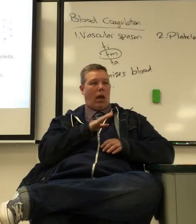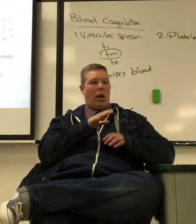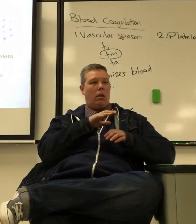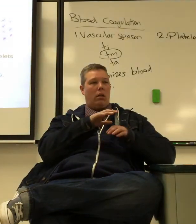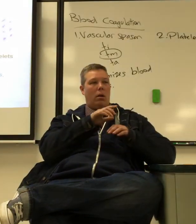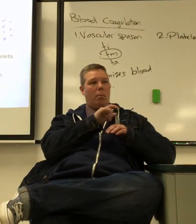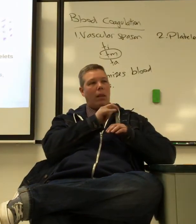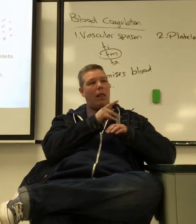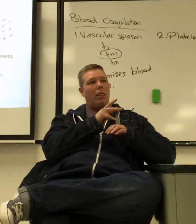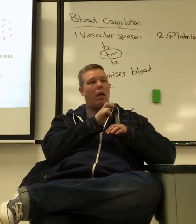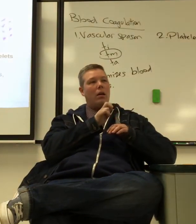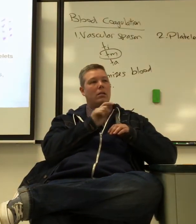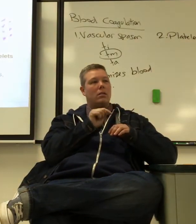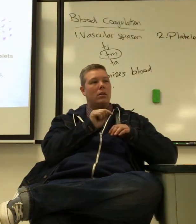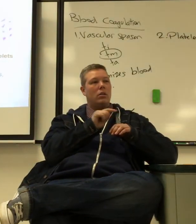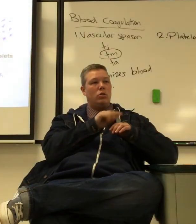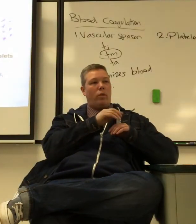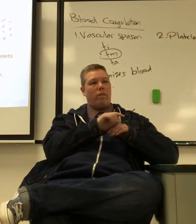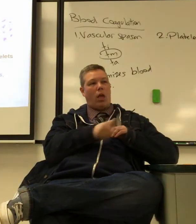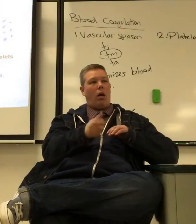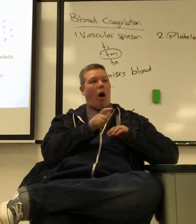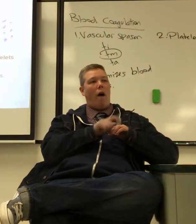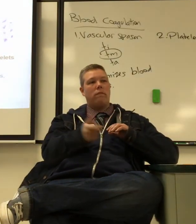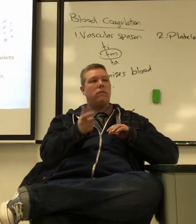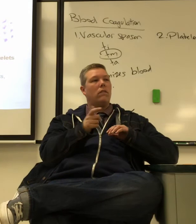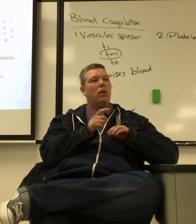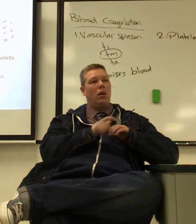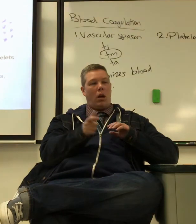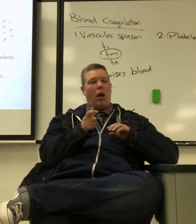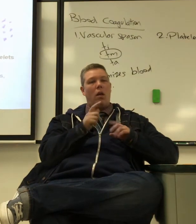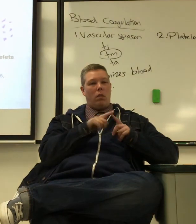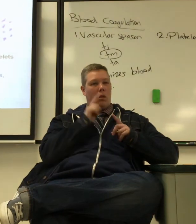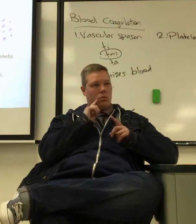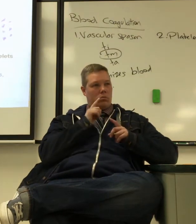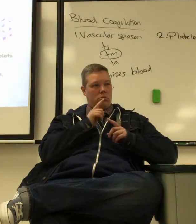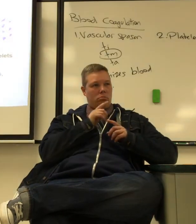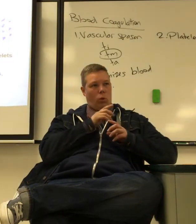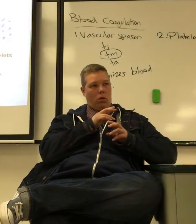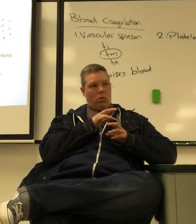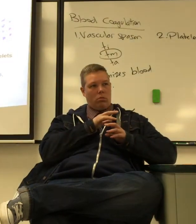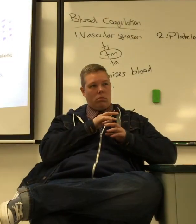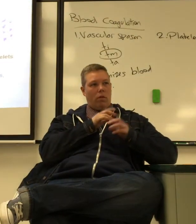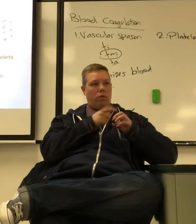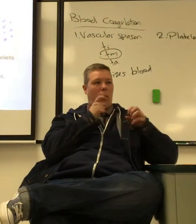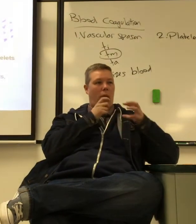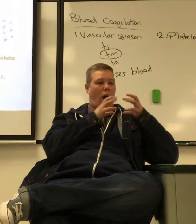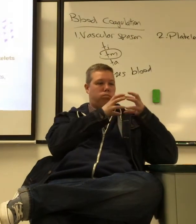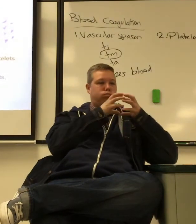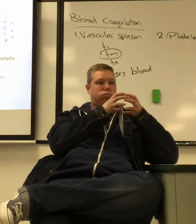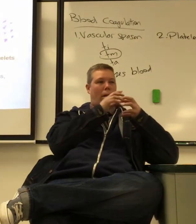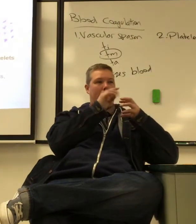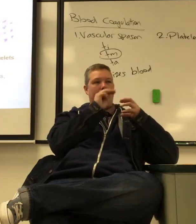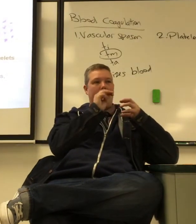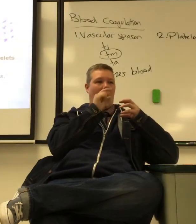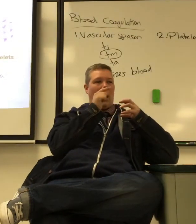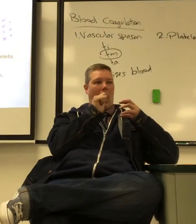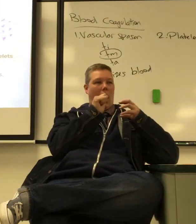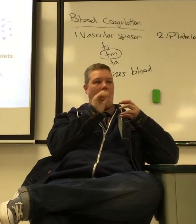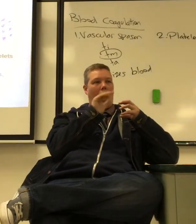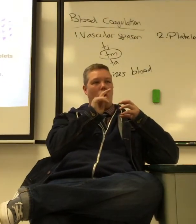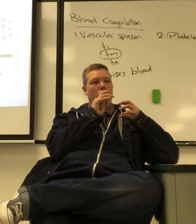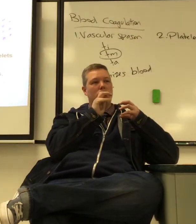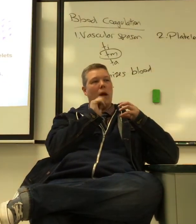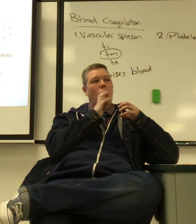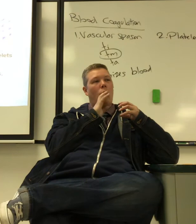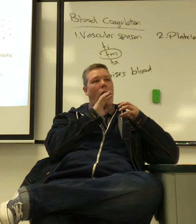the megakaryocyte. Basically, they're just packets of cytoplasm that flake off the megakaryocyte. And that is what enters the circulation. You can see